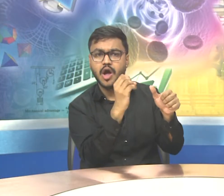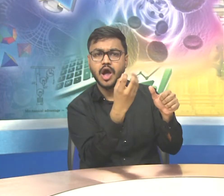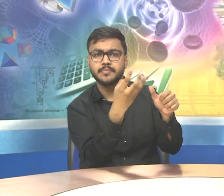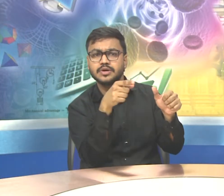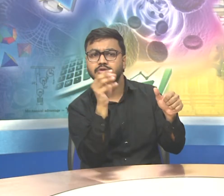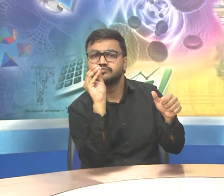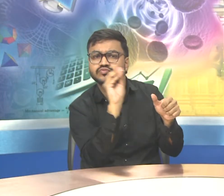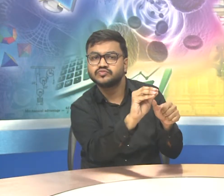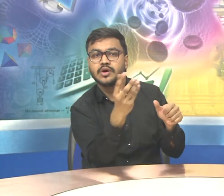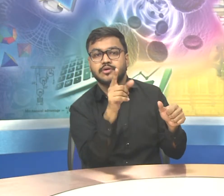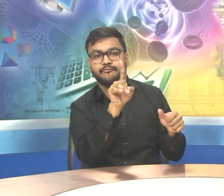voters,